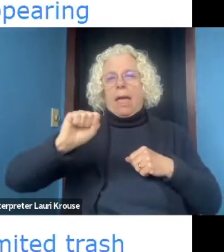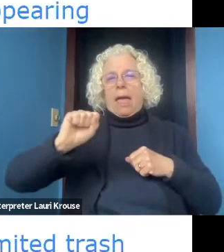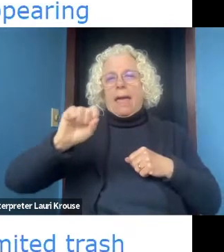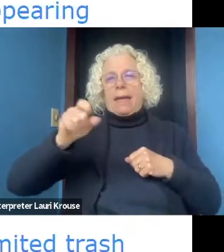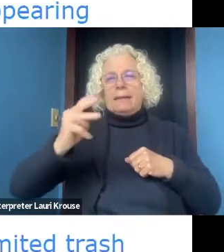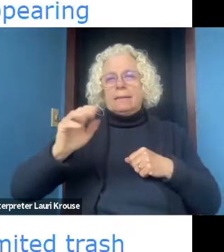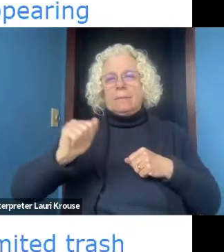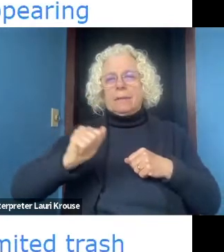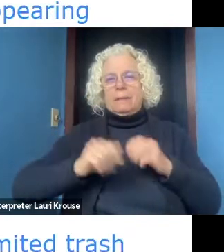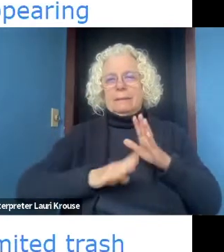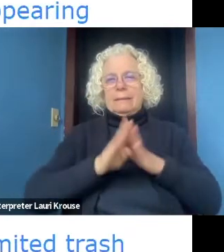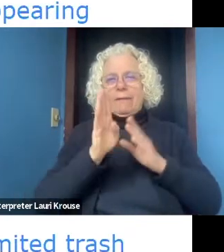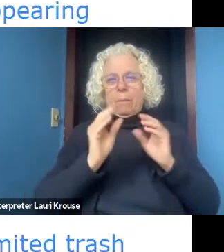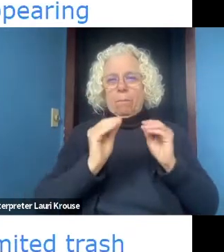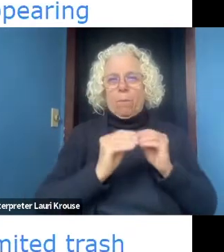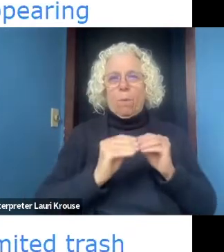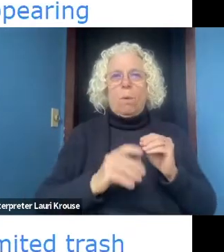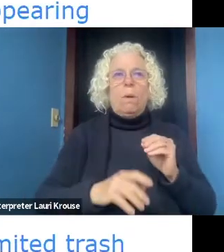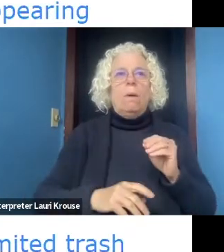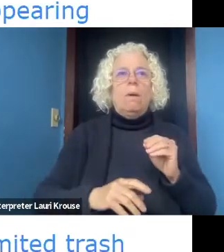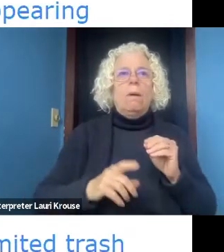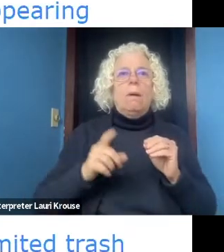Industrial practices of food.